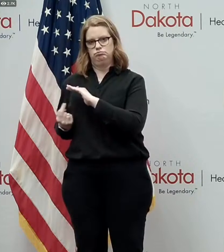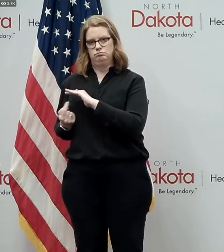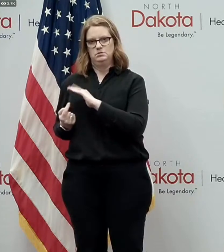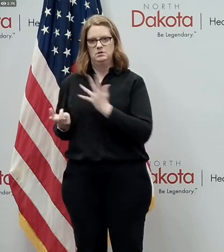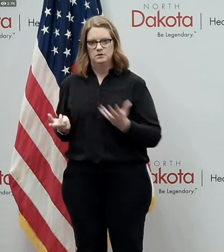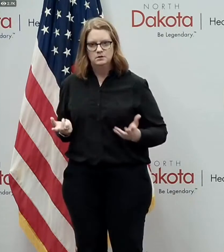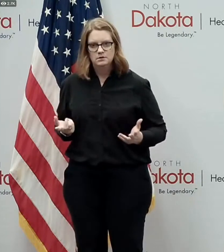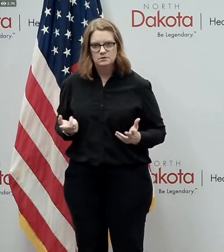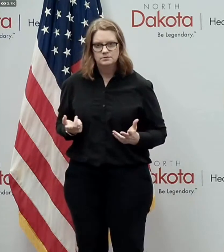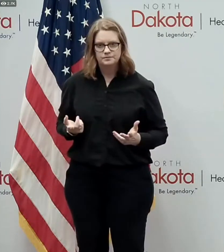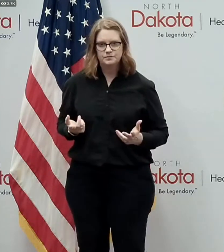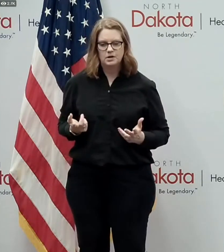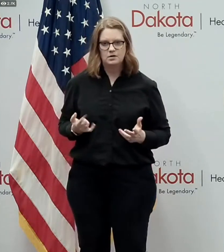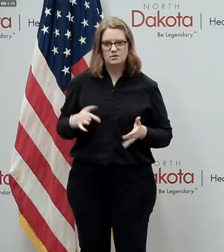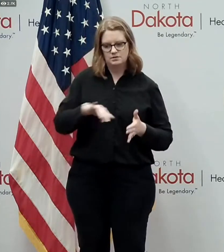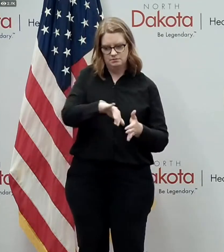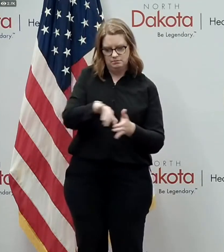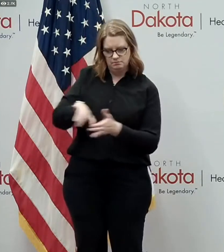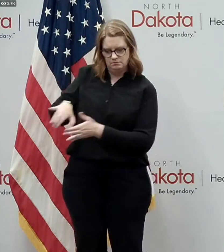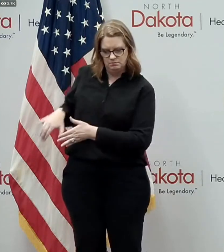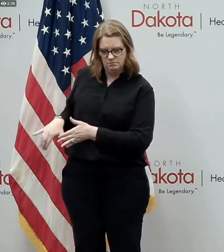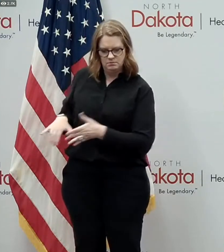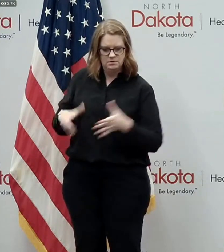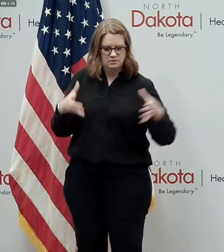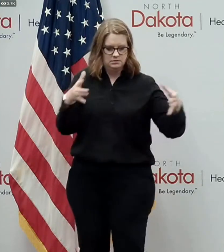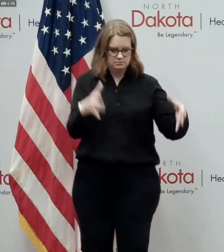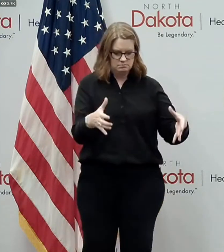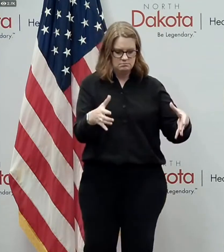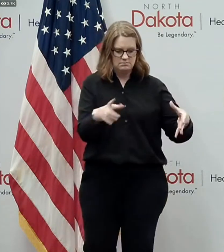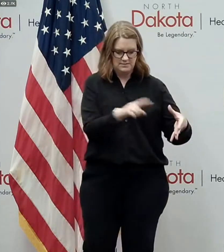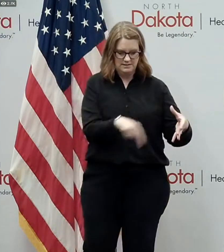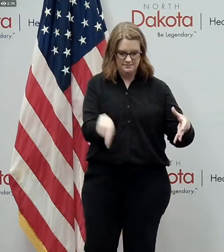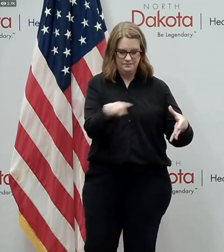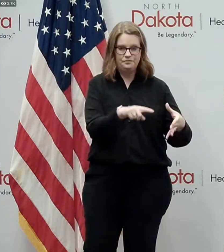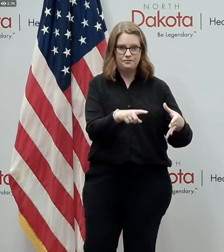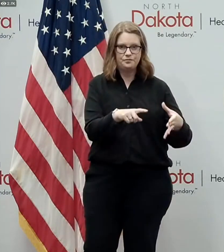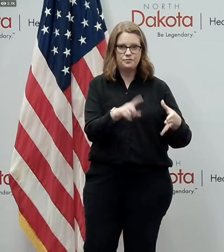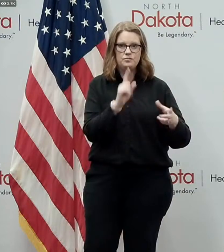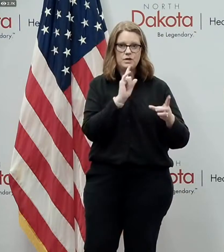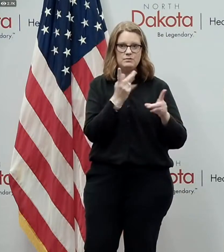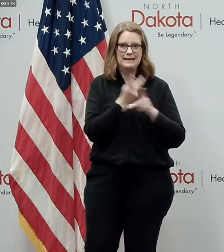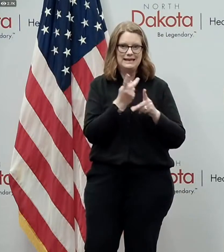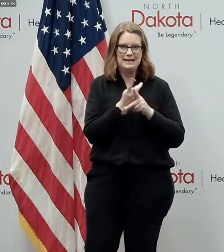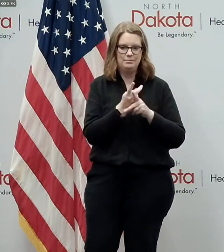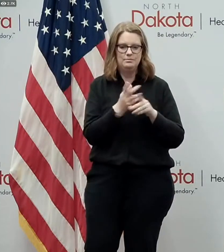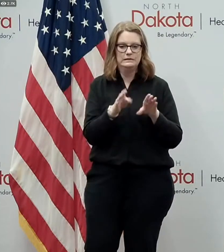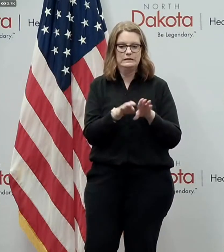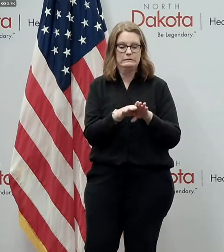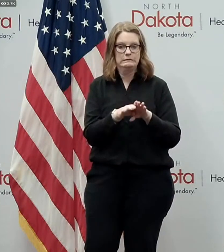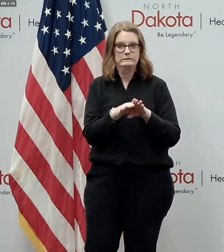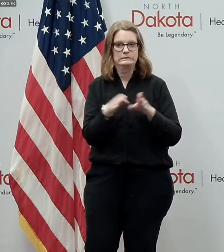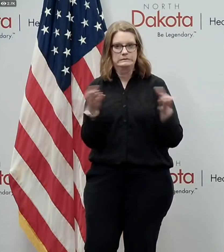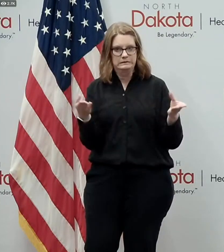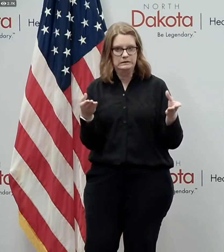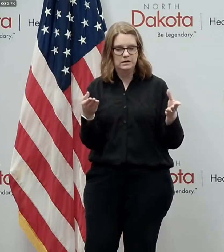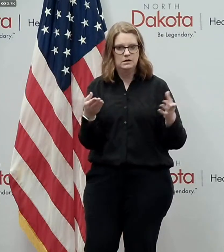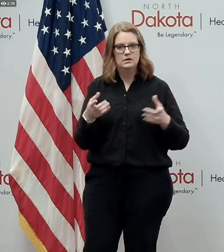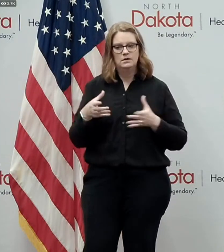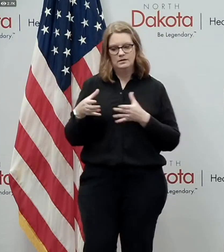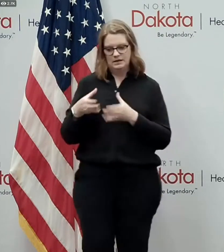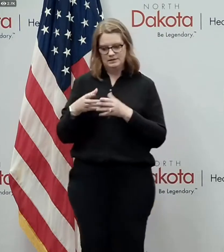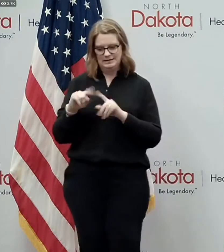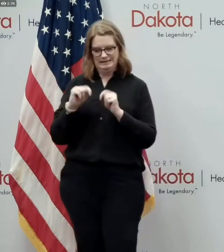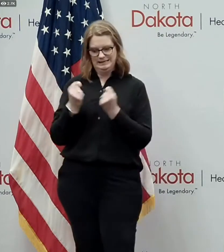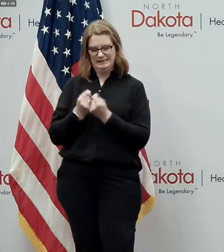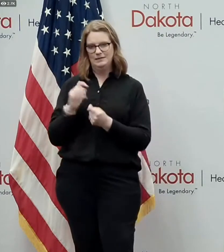found and they're out of the mix, so to speak, we want to be able to keep going forward. We've pulled together a team. Chris